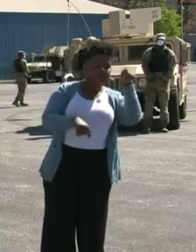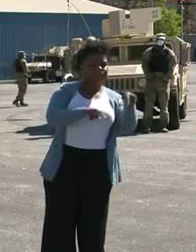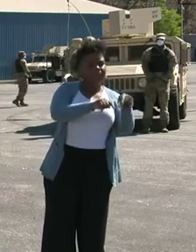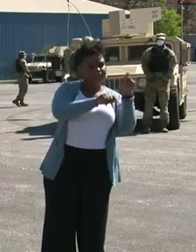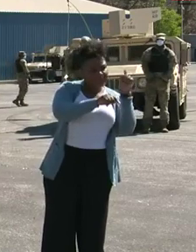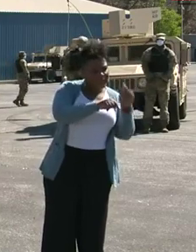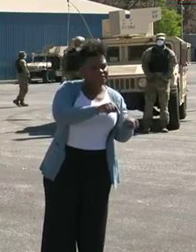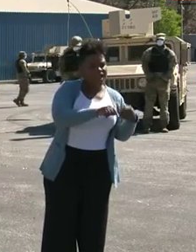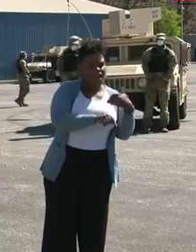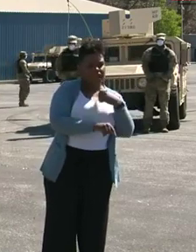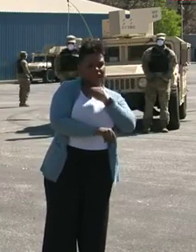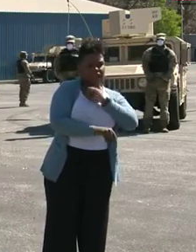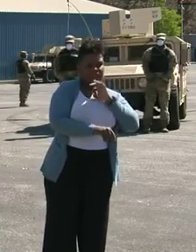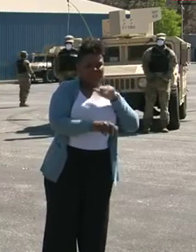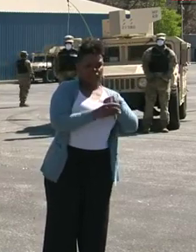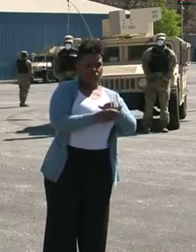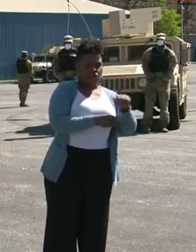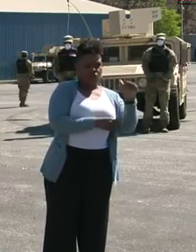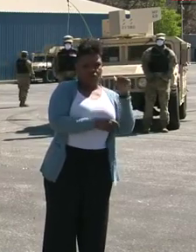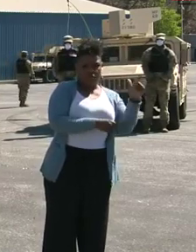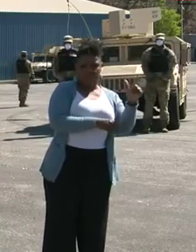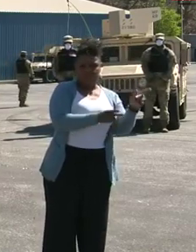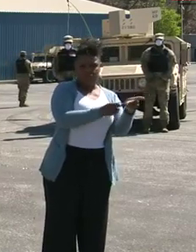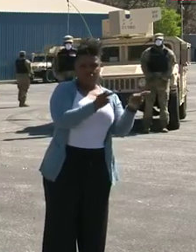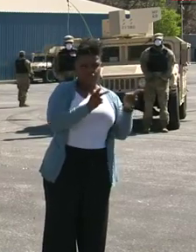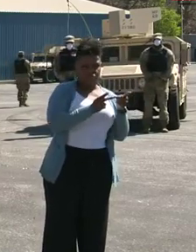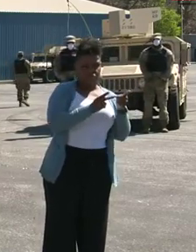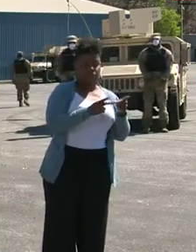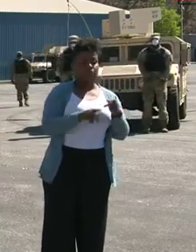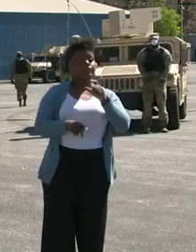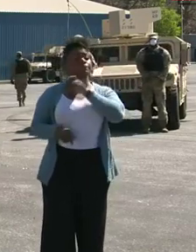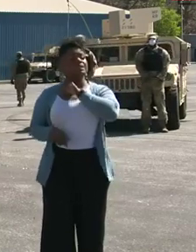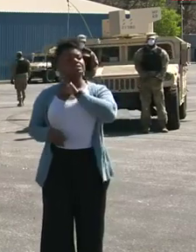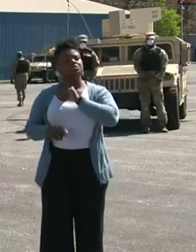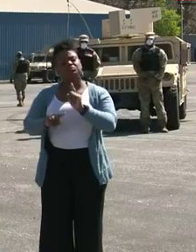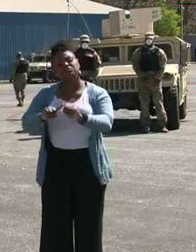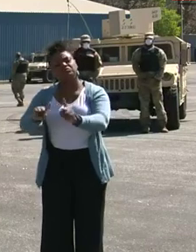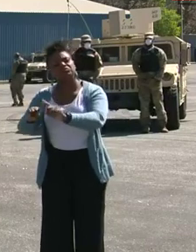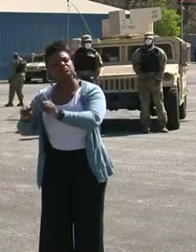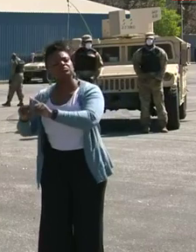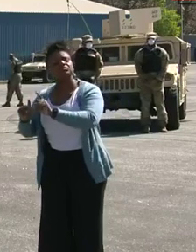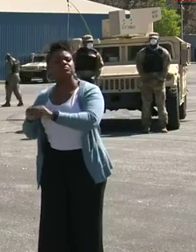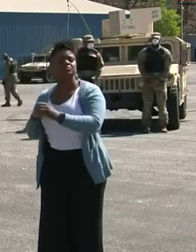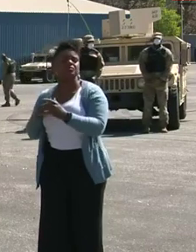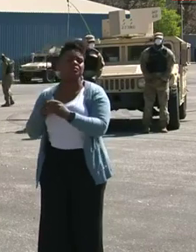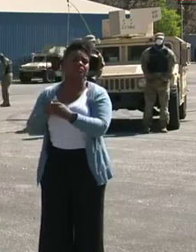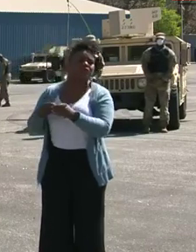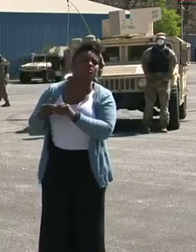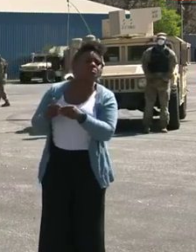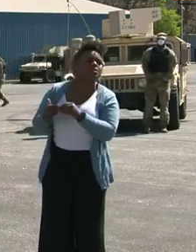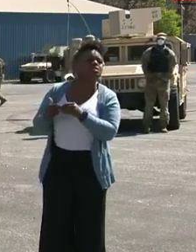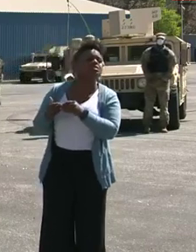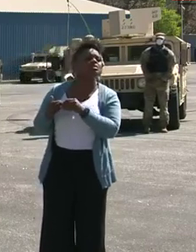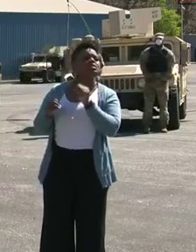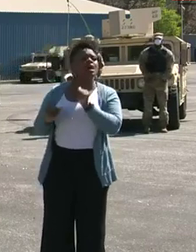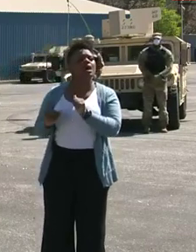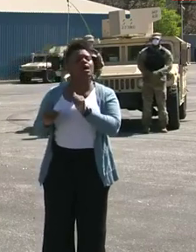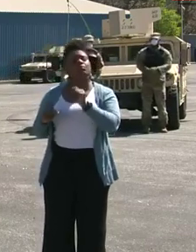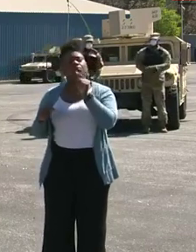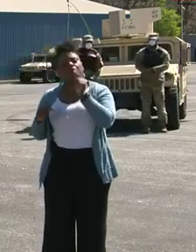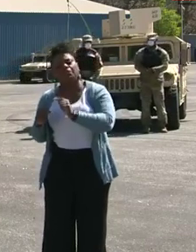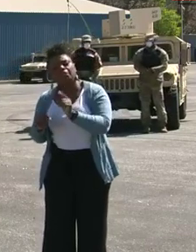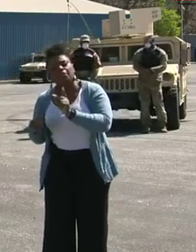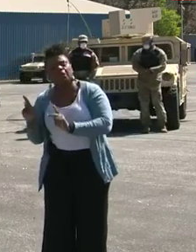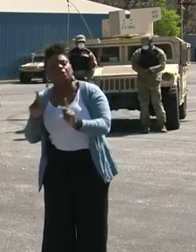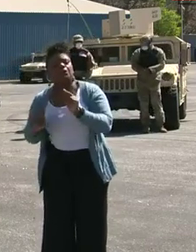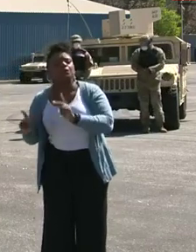bit of flexibility to have each day a few more or a few less people working in their PSAs.